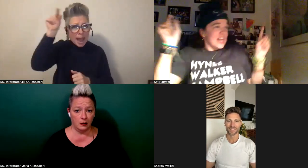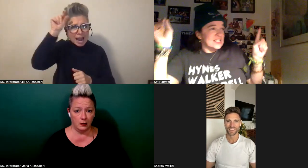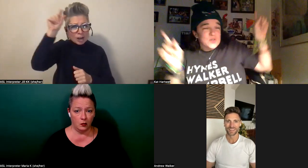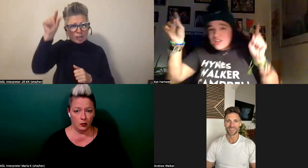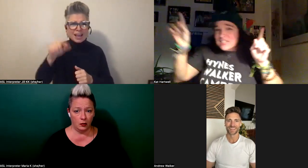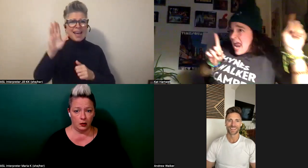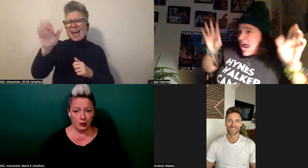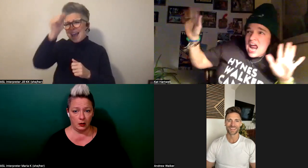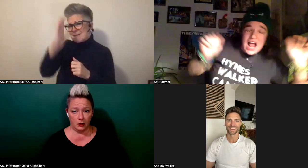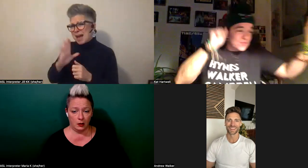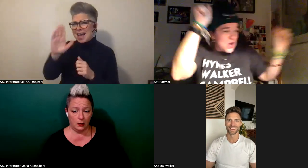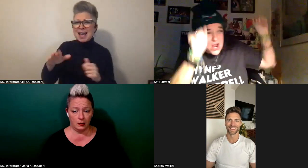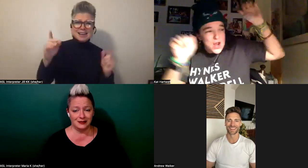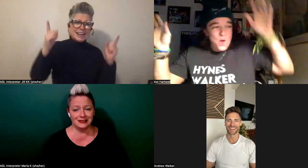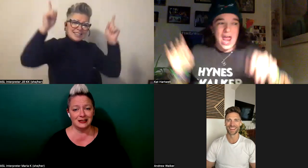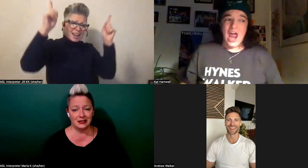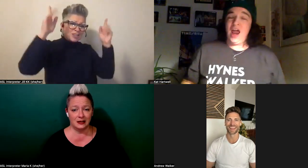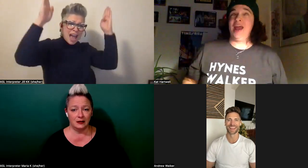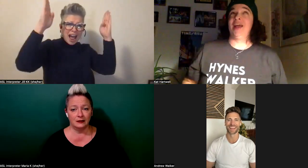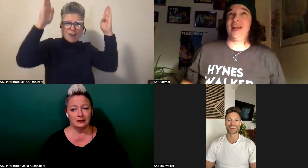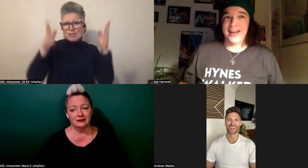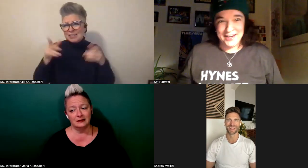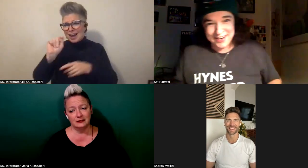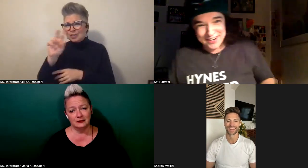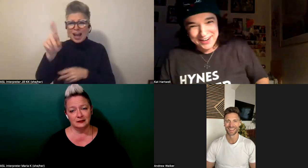touchdown! Let's do our dance!